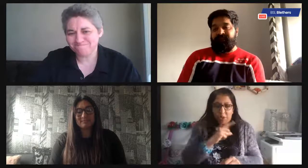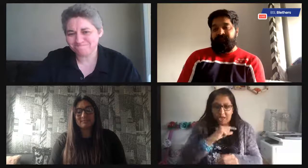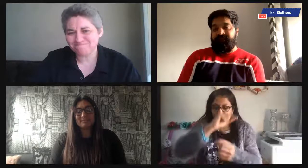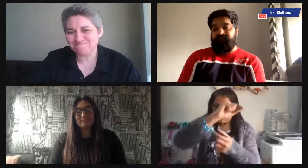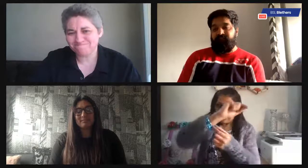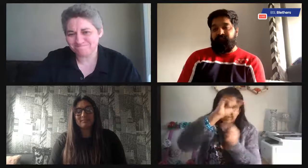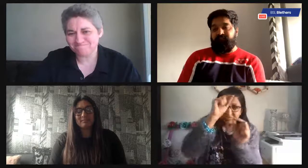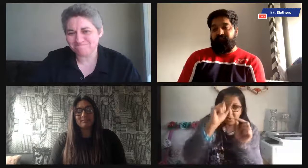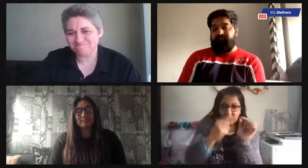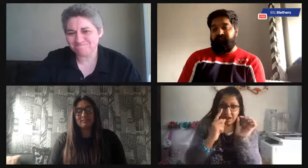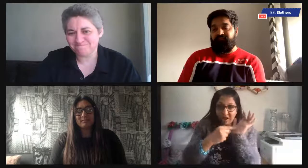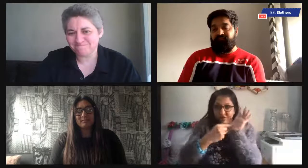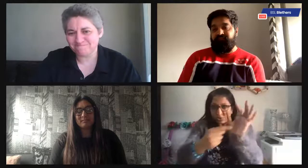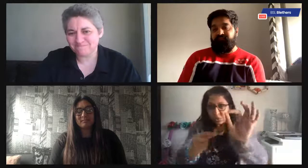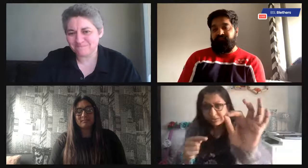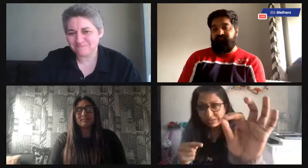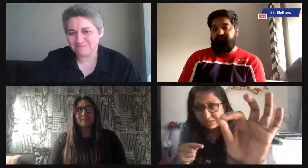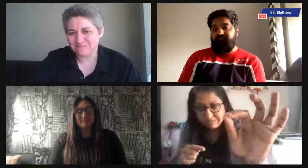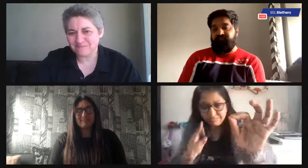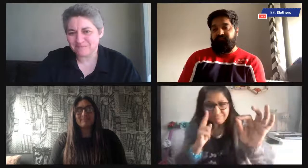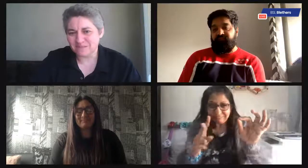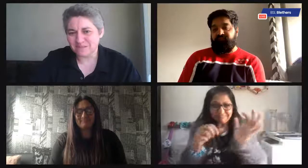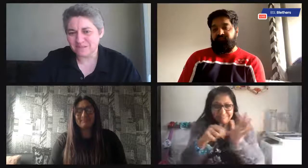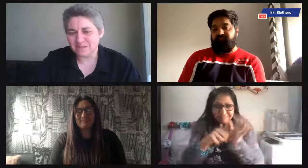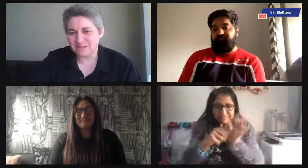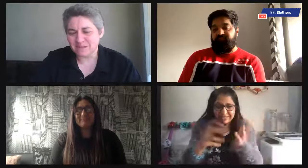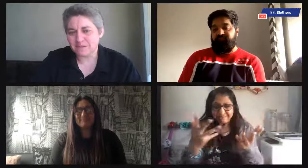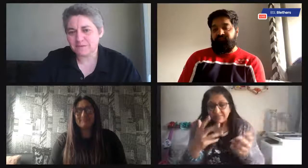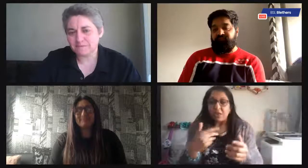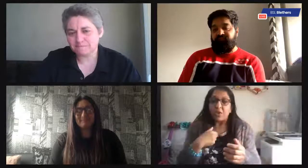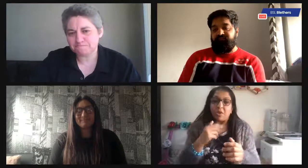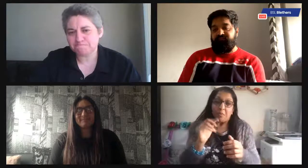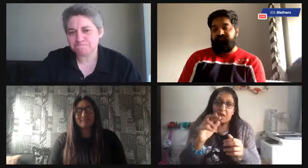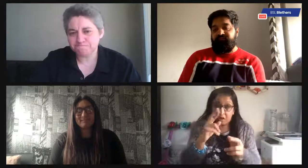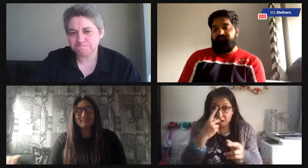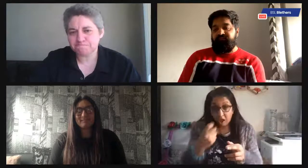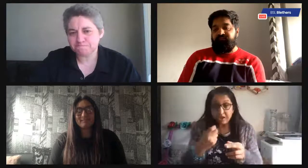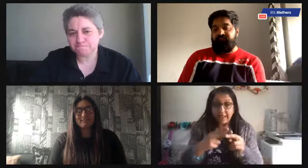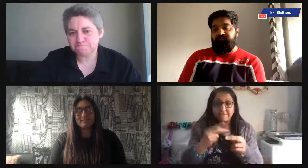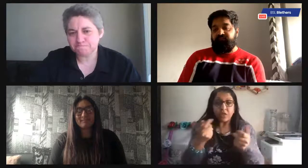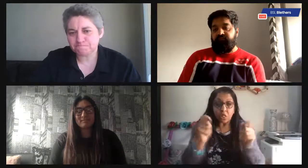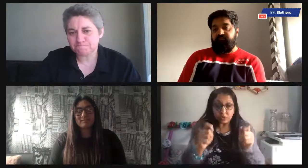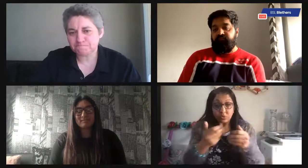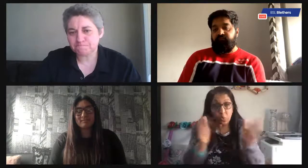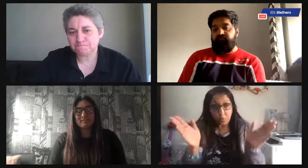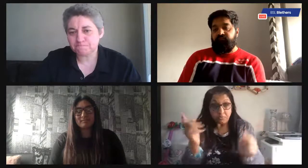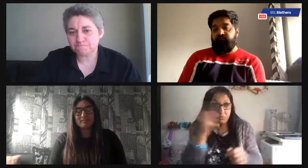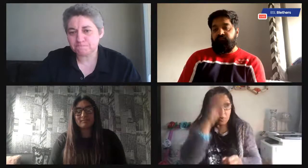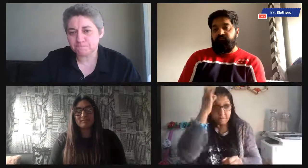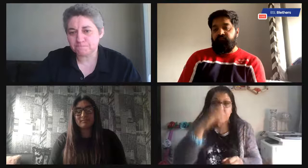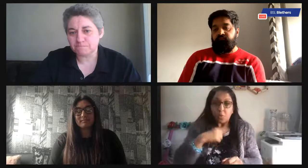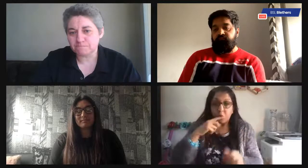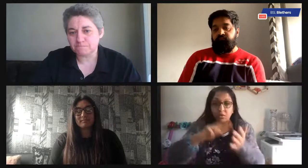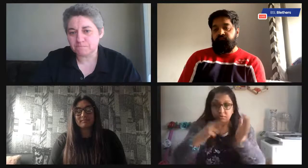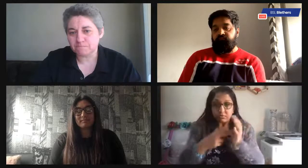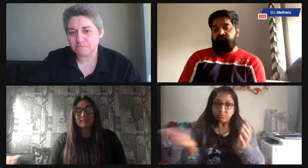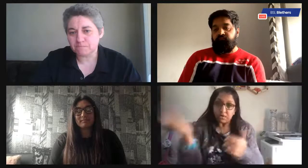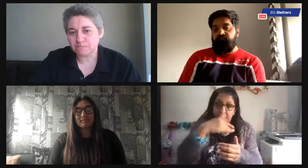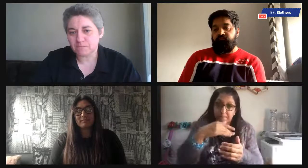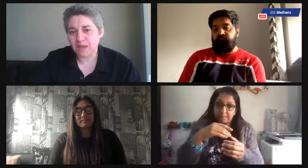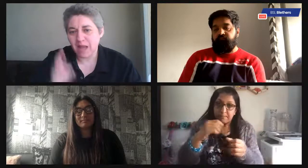we realized things like that in the office when you were dealing with smaller, delicate materials. It's quite hard to see in Zoom,